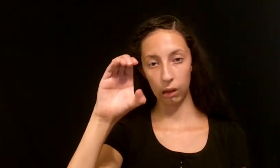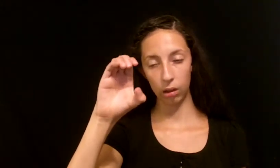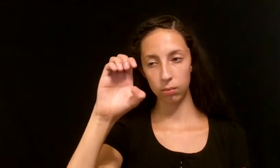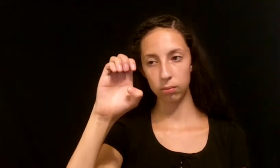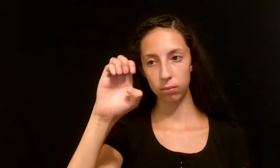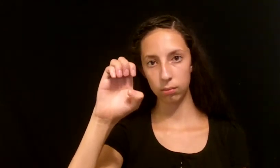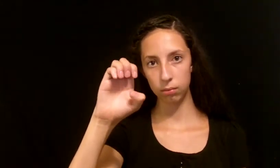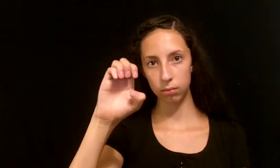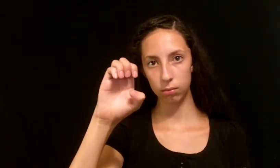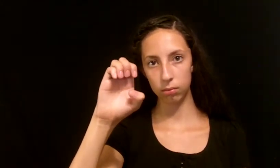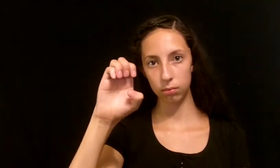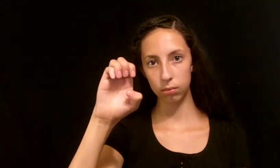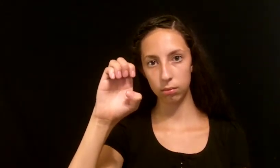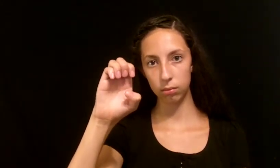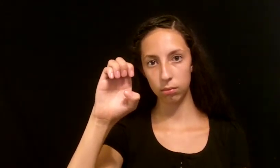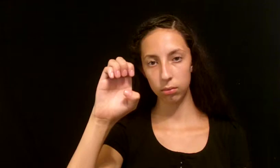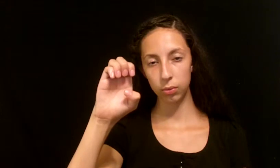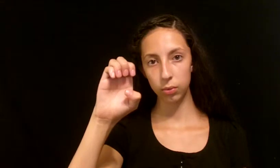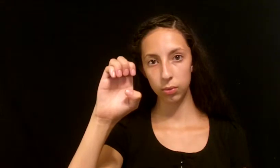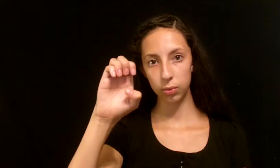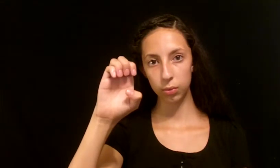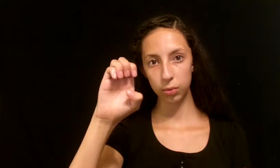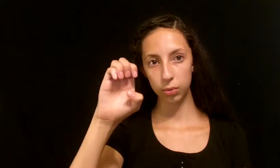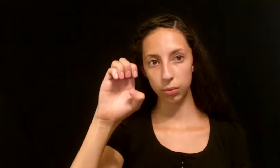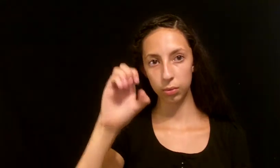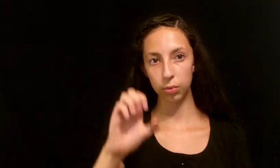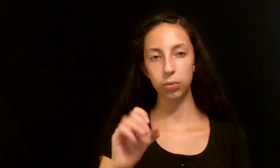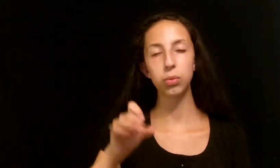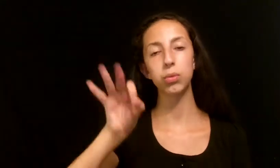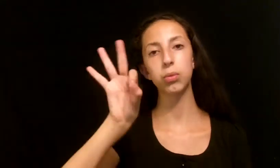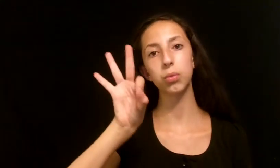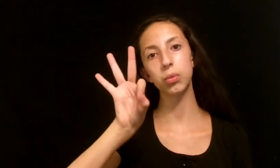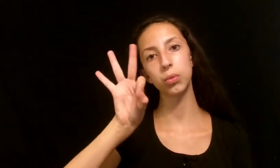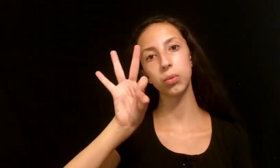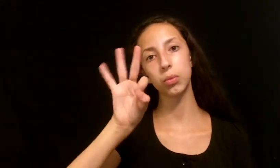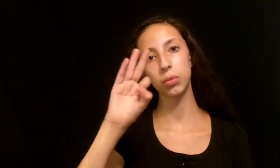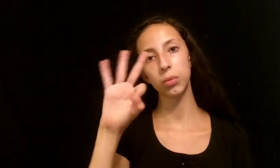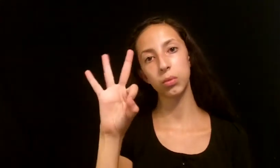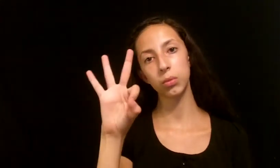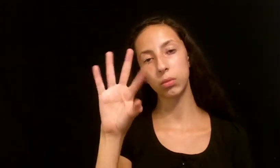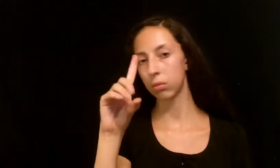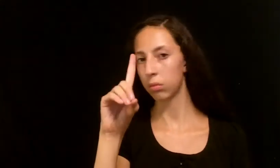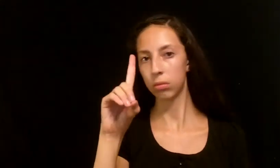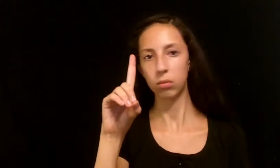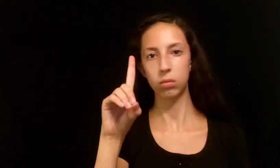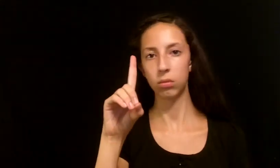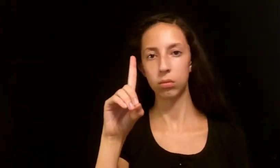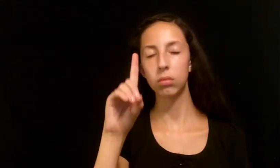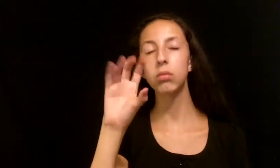It needs to be an E. So then you have your F, not a D.